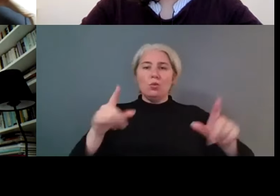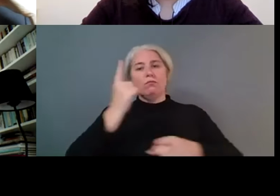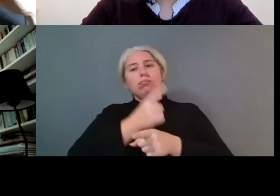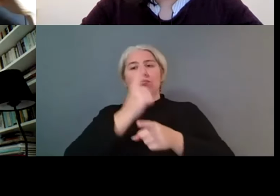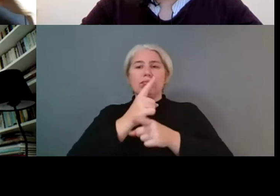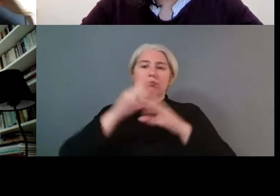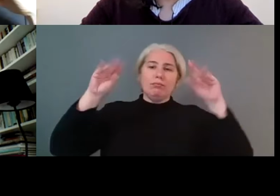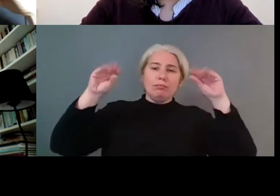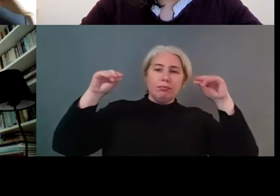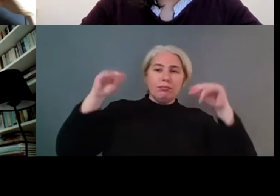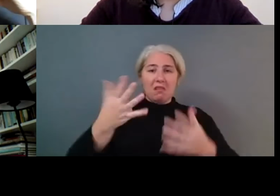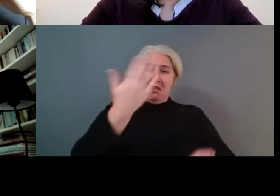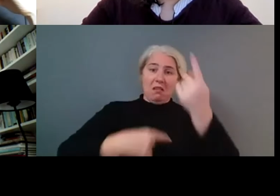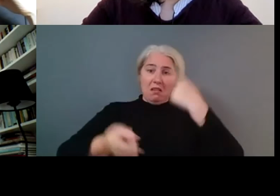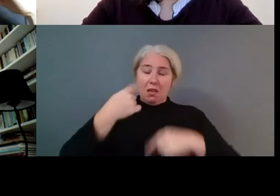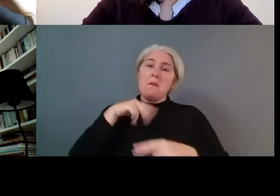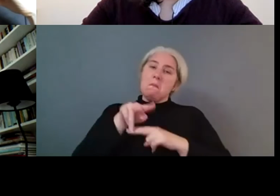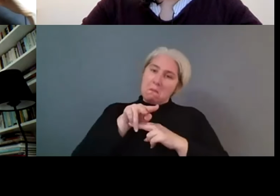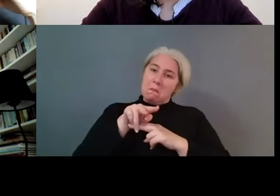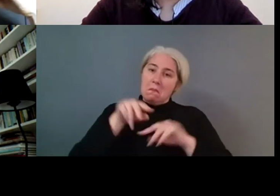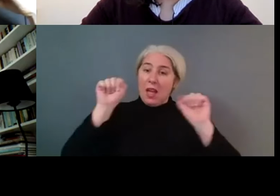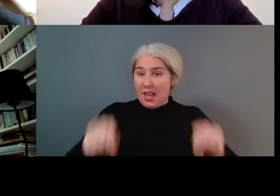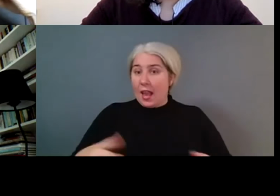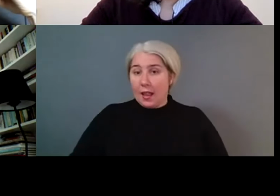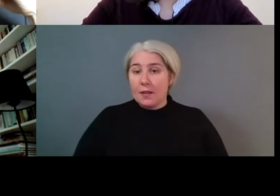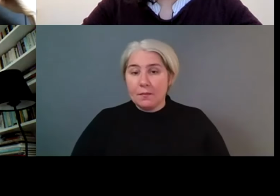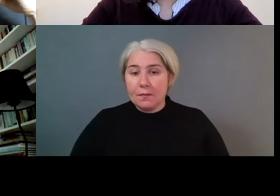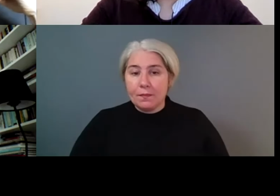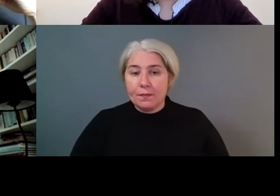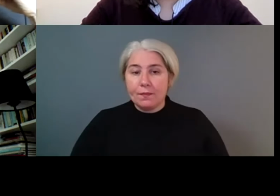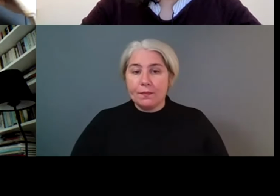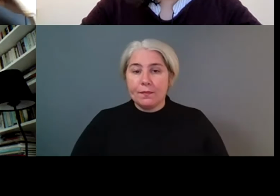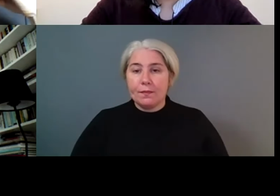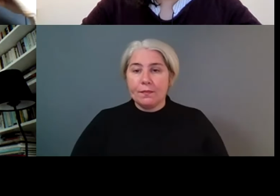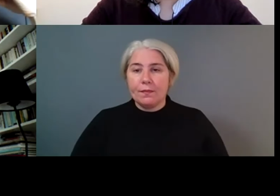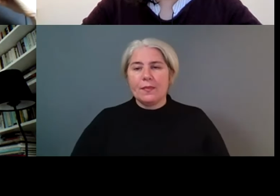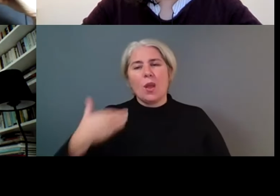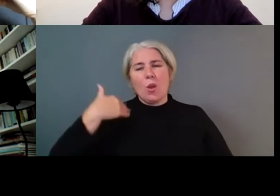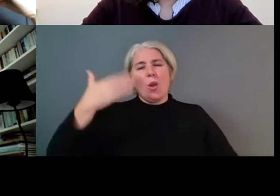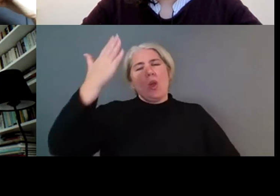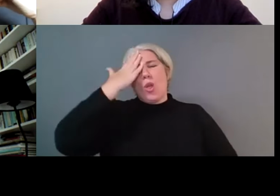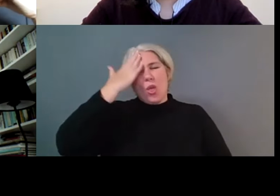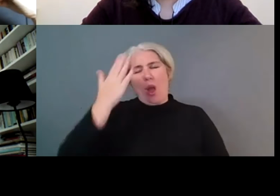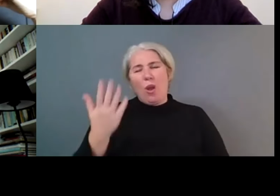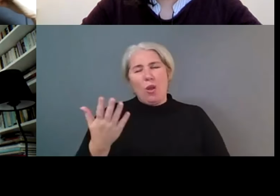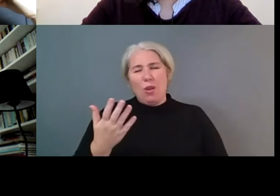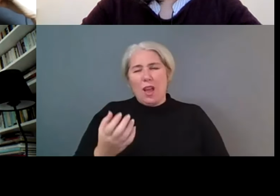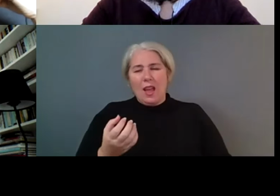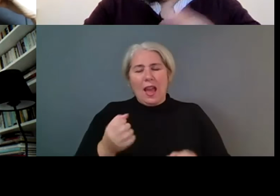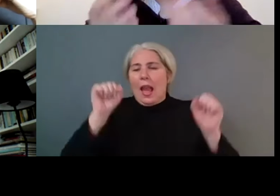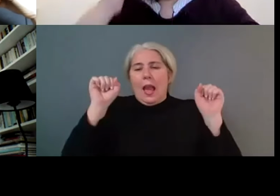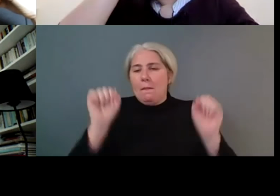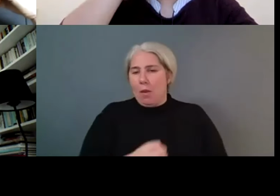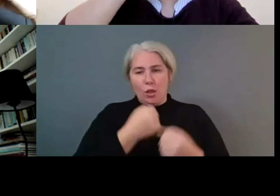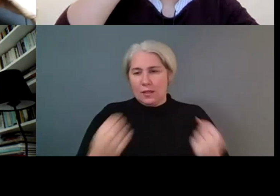considers many countries during one session, and it would be impossible for committee members to travel to these countries.